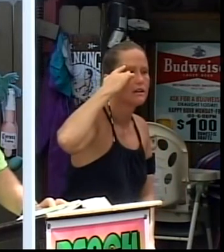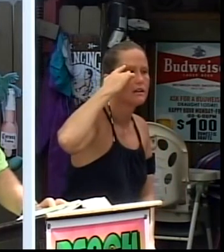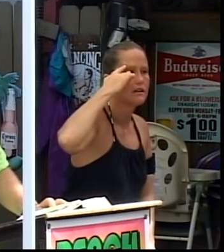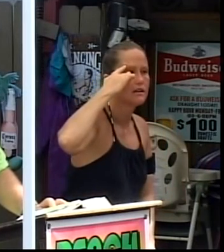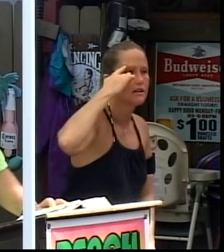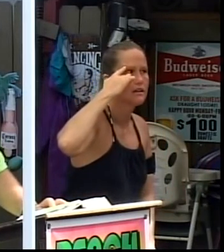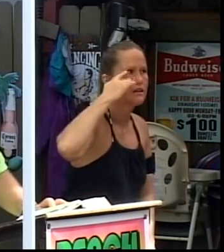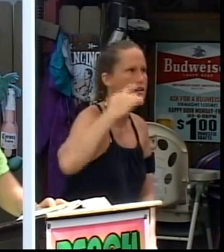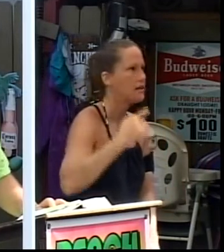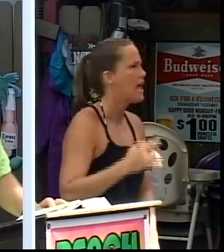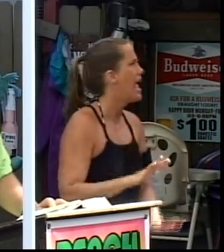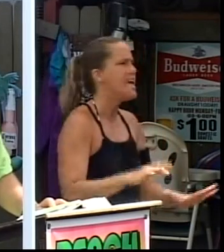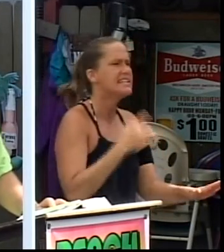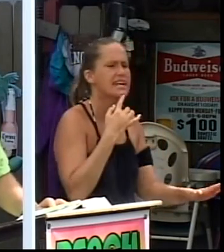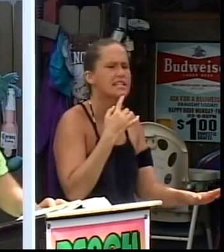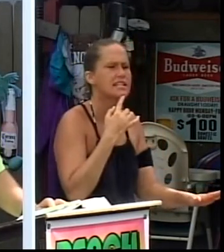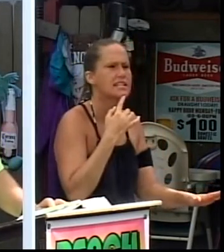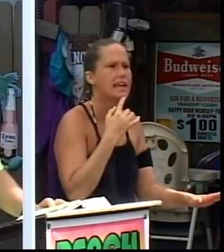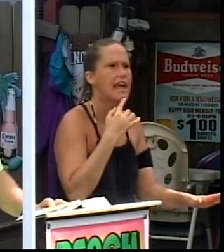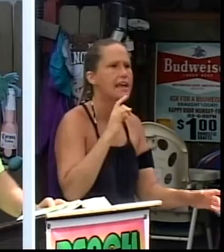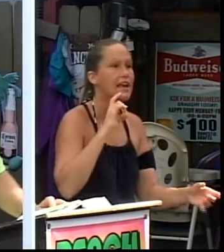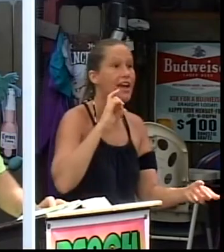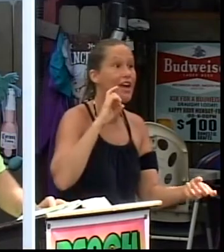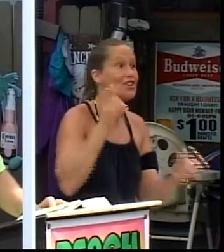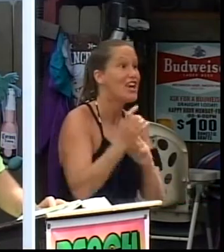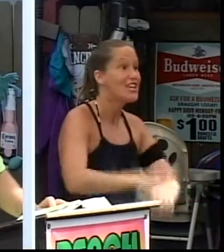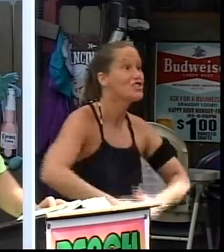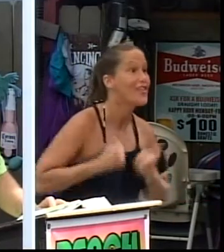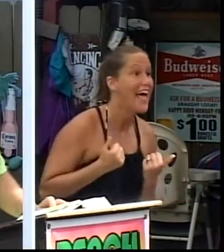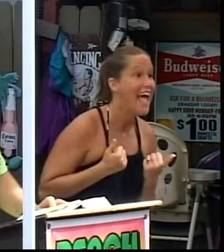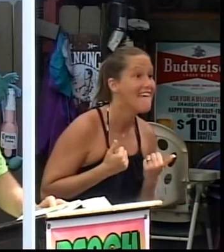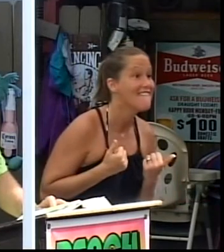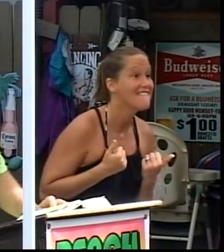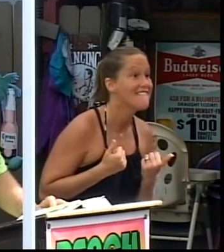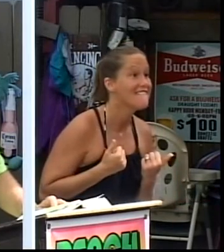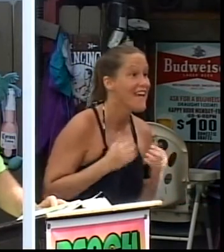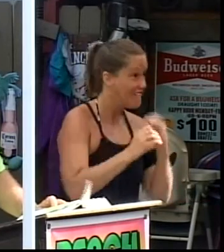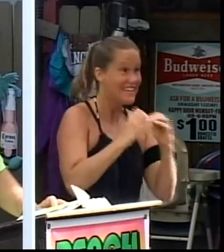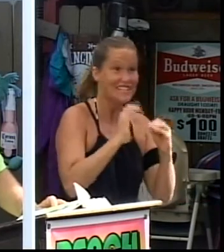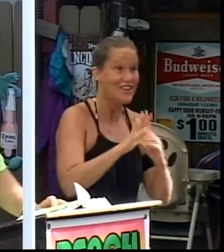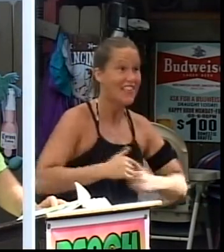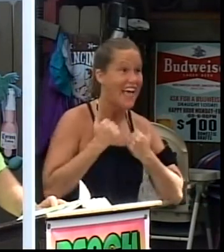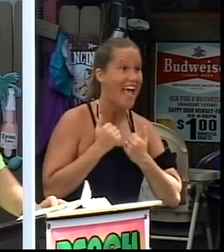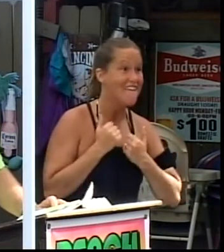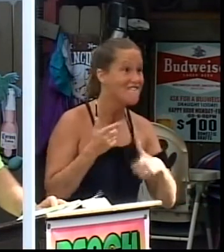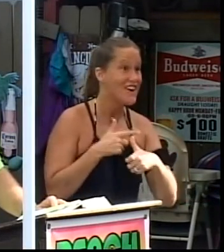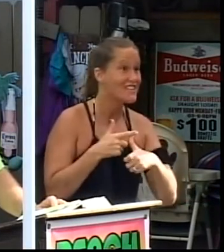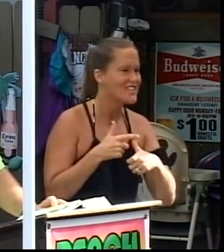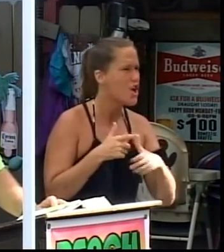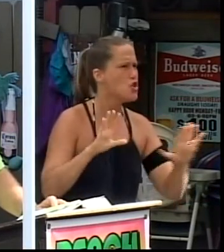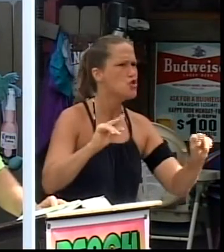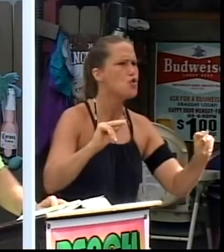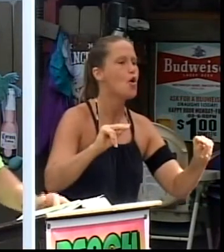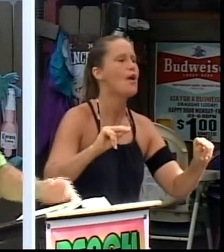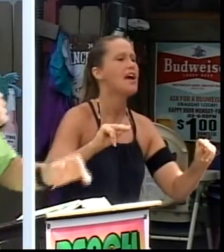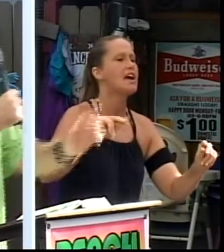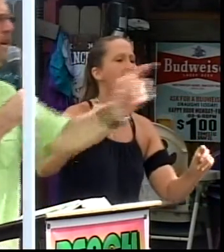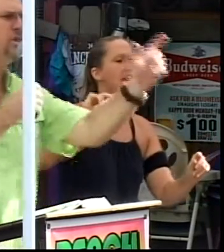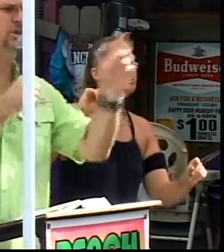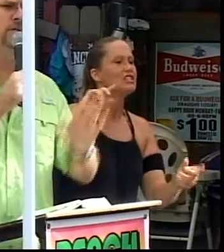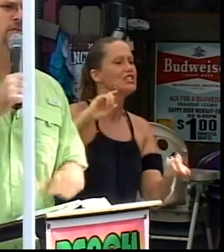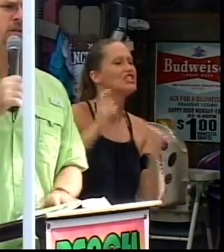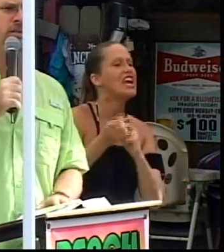at all. It says change your thinking. "And let every one of you be baptized in the name of Jesus Christ for